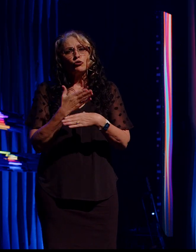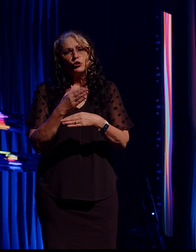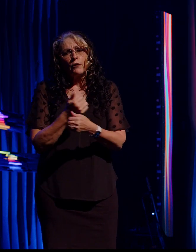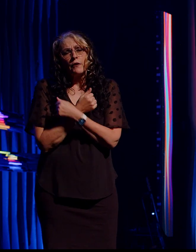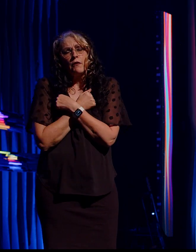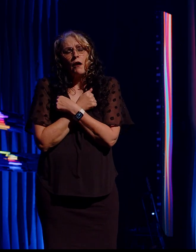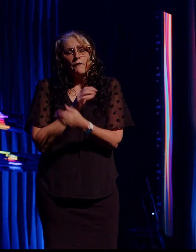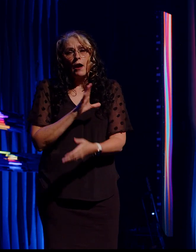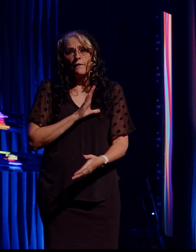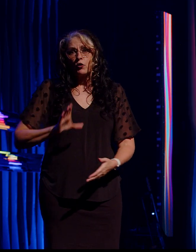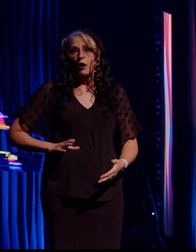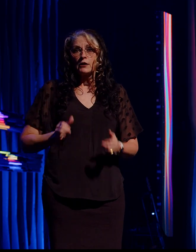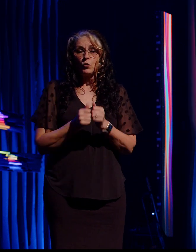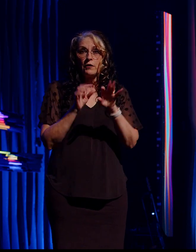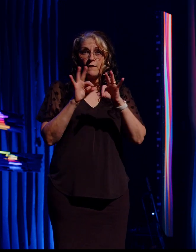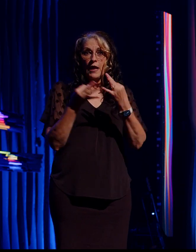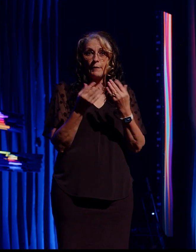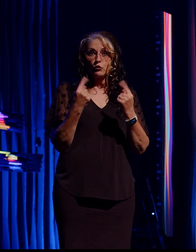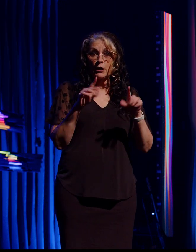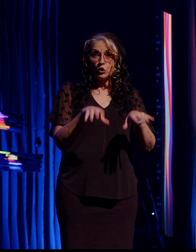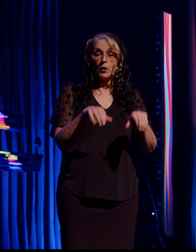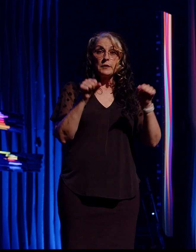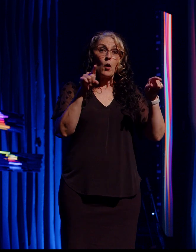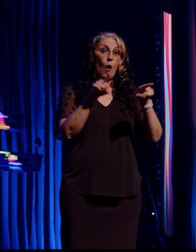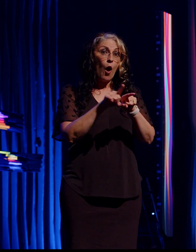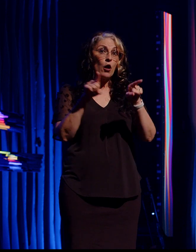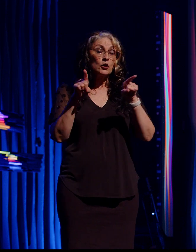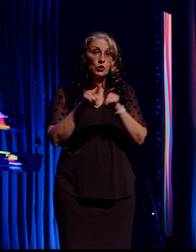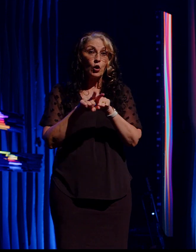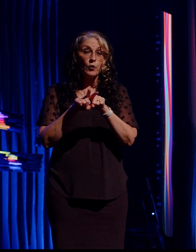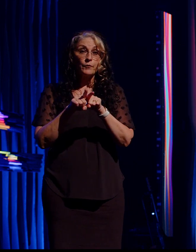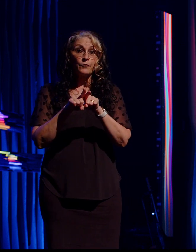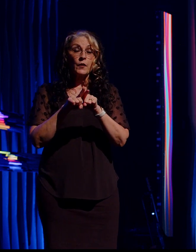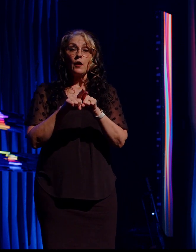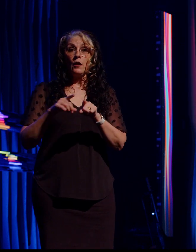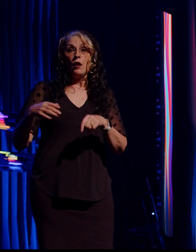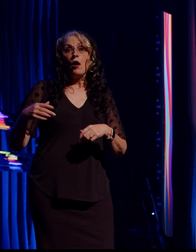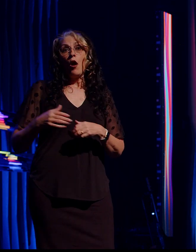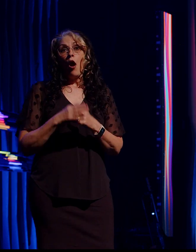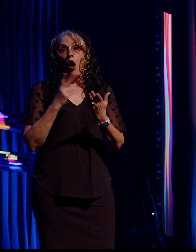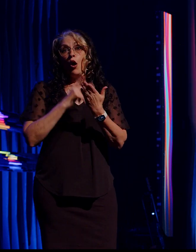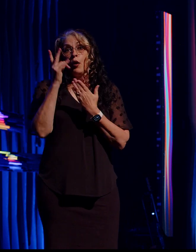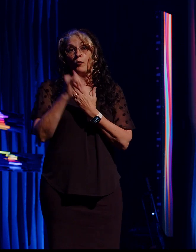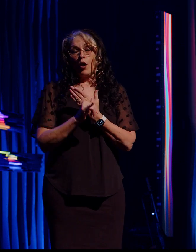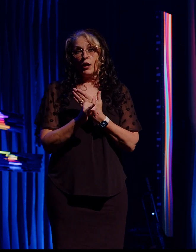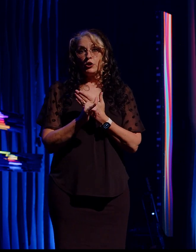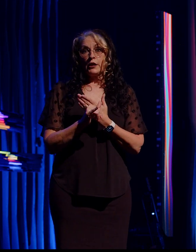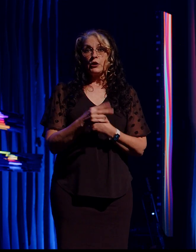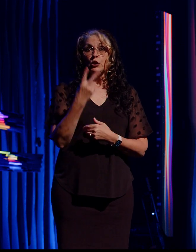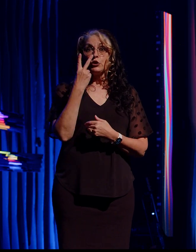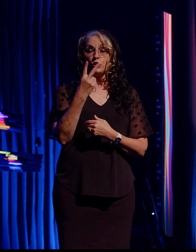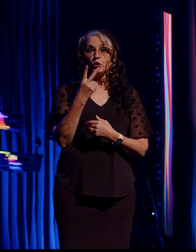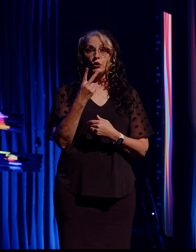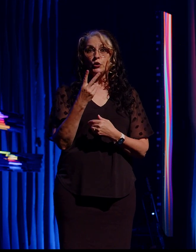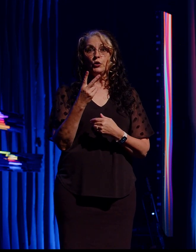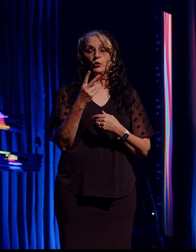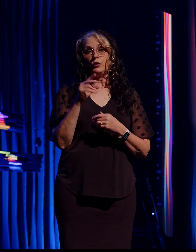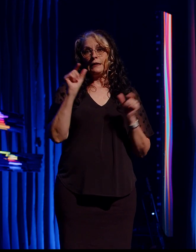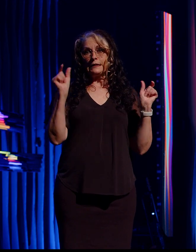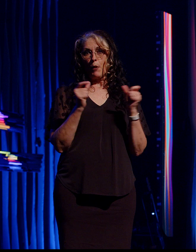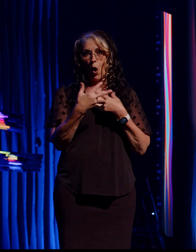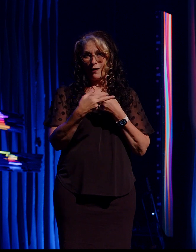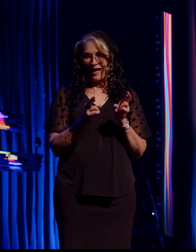Christ with families who are trying to adopt. We also did our capital project this year was to take two smaller classrooms